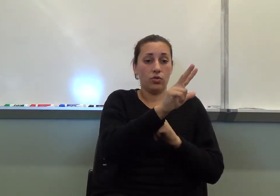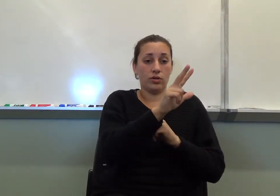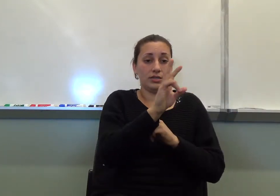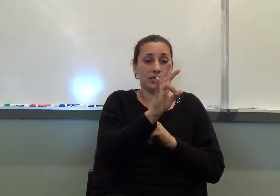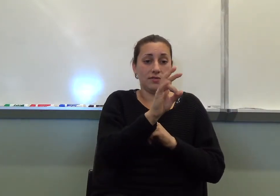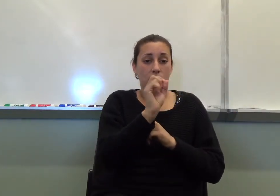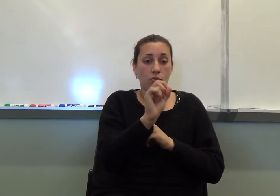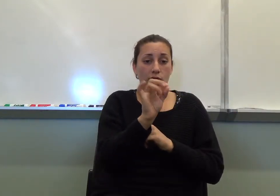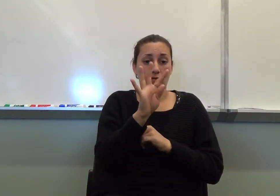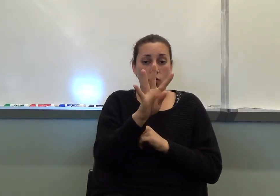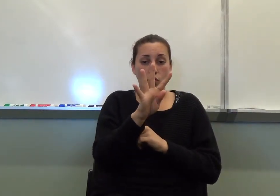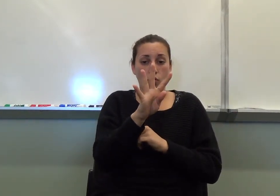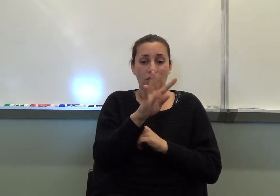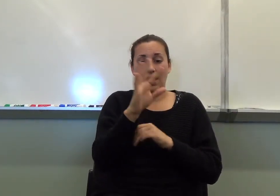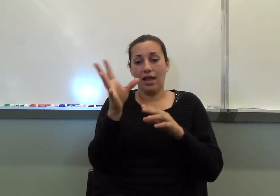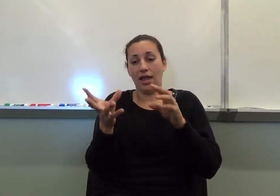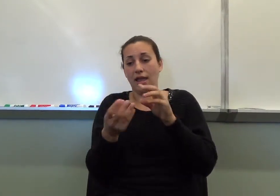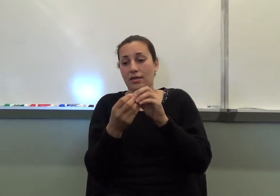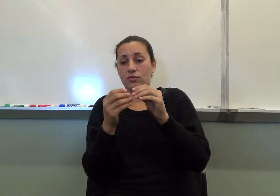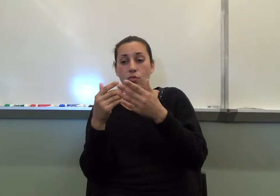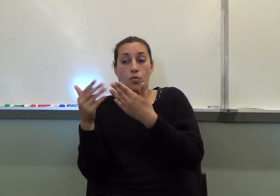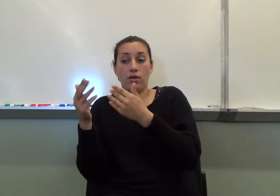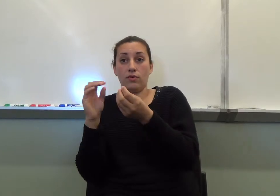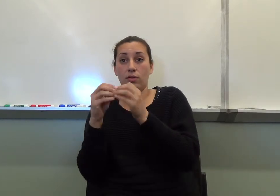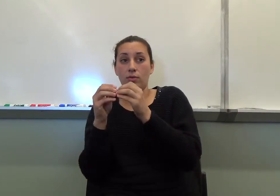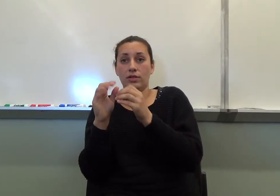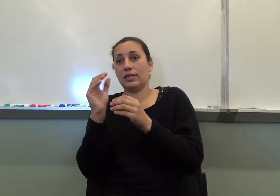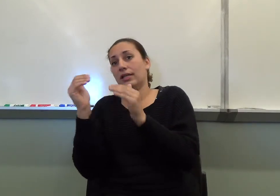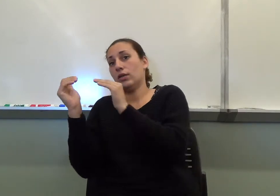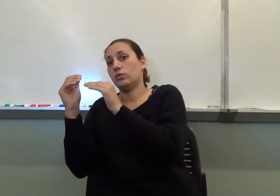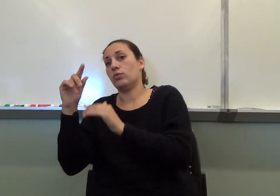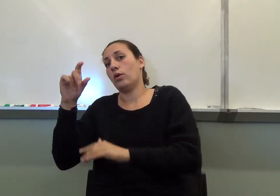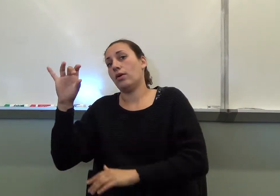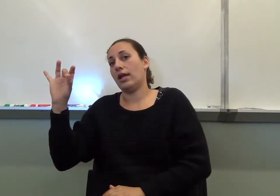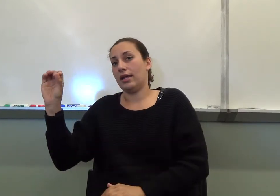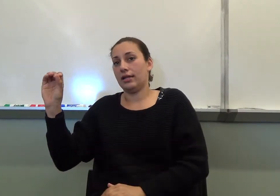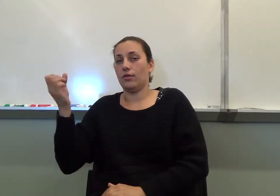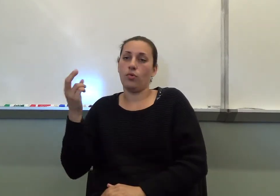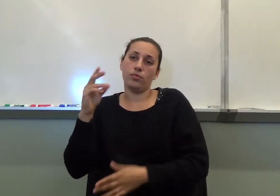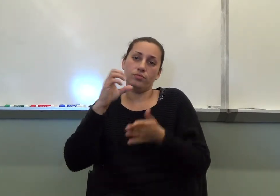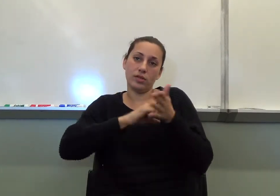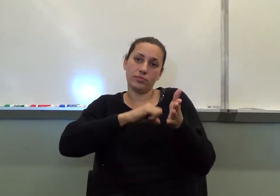180. Or another way of saying it is do a subtraction problem.